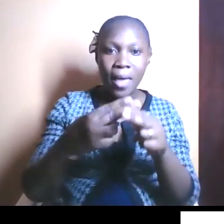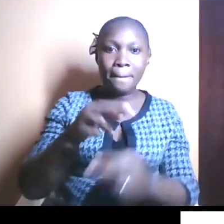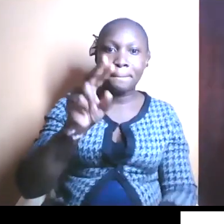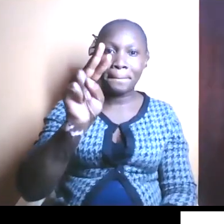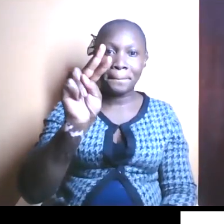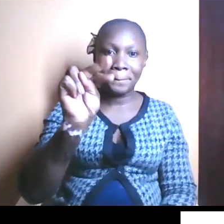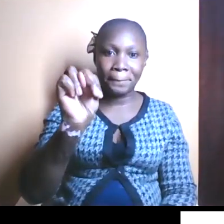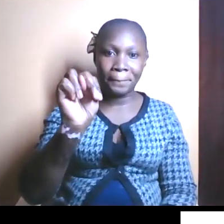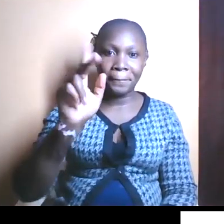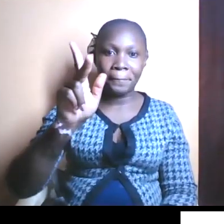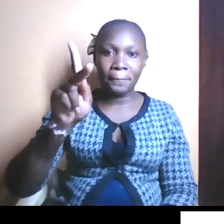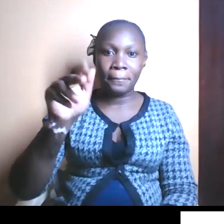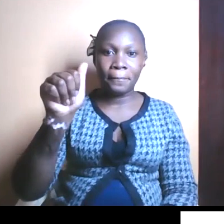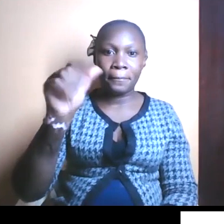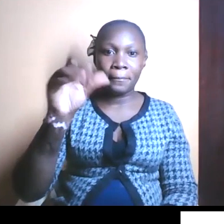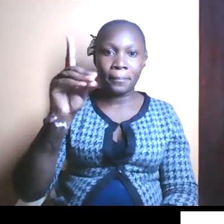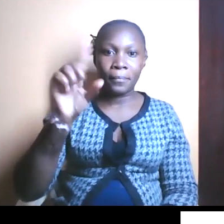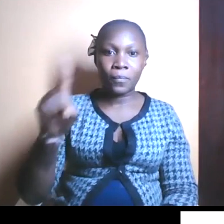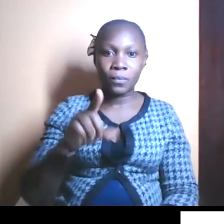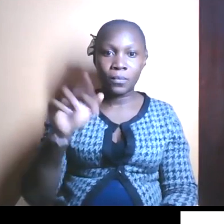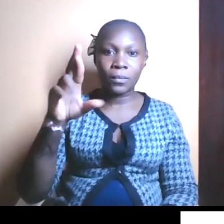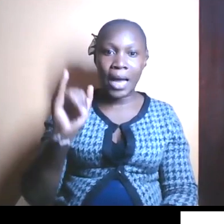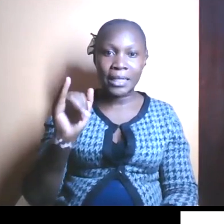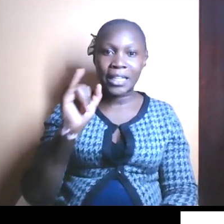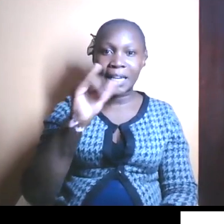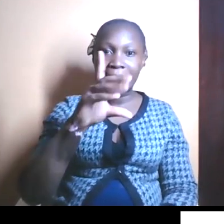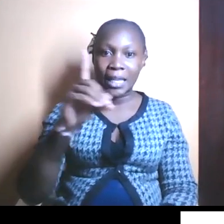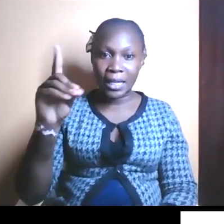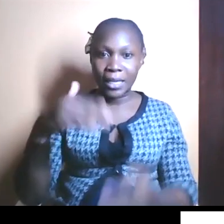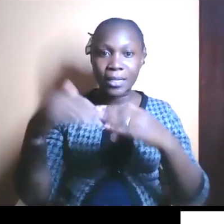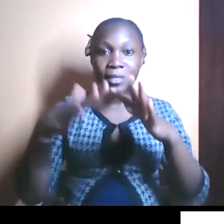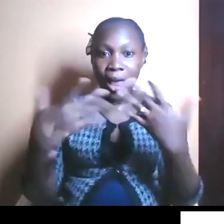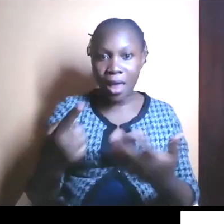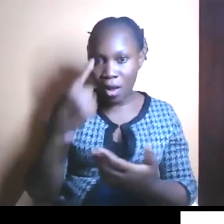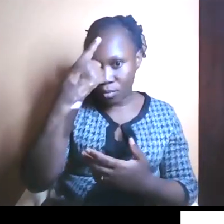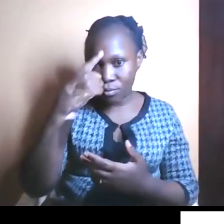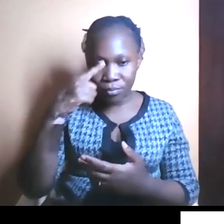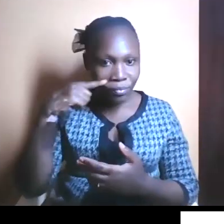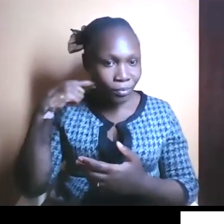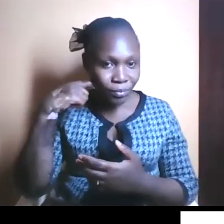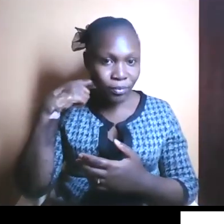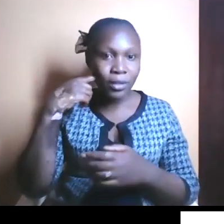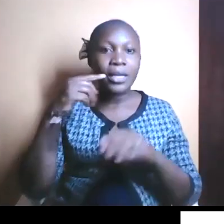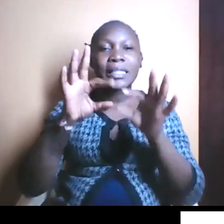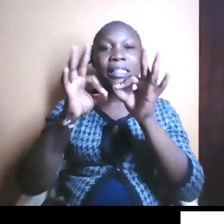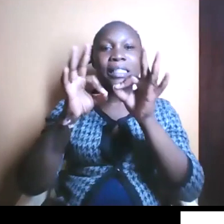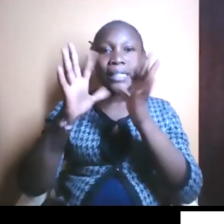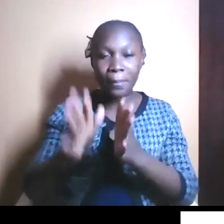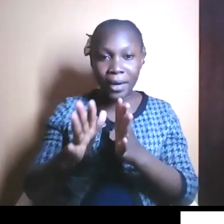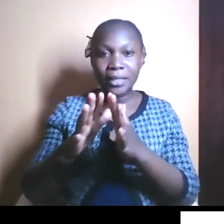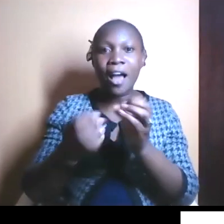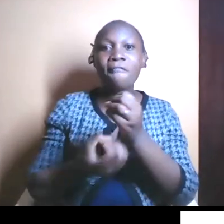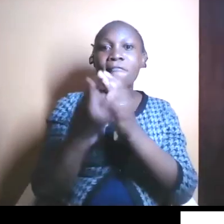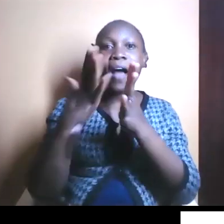Id. She is a dedicated professional sign language interpreter. She's the co-founder of ASCPA,